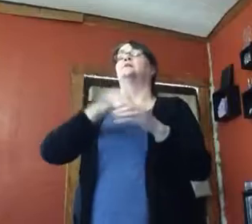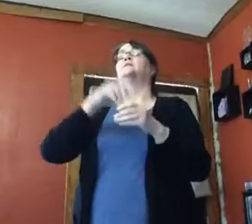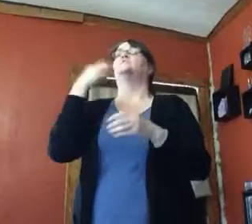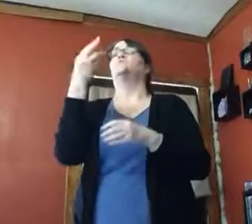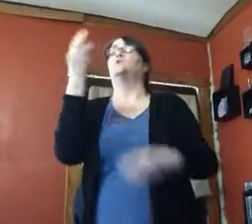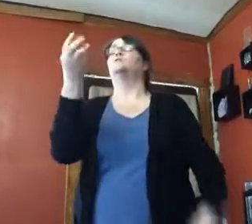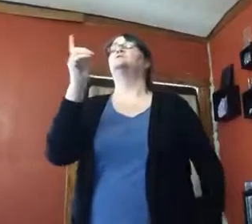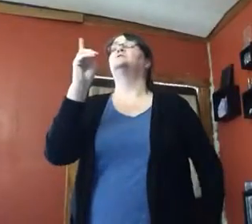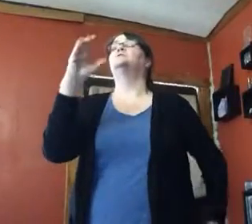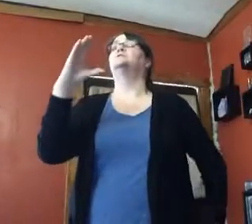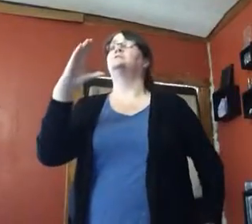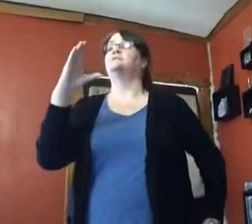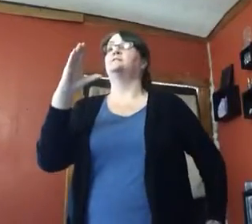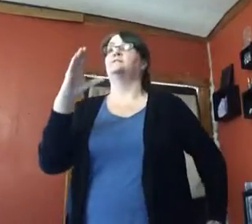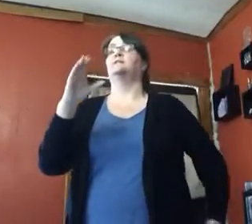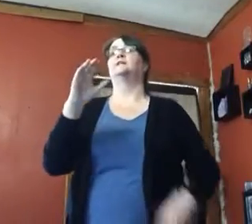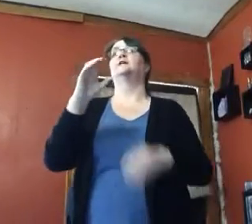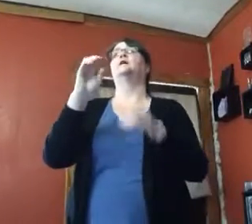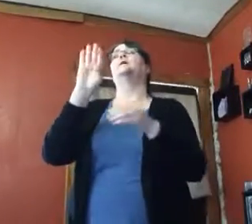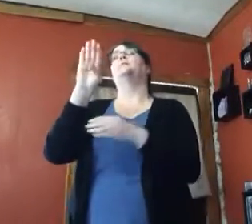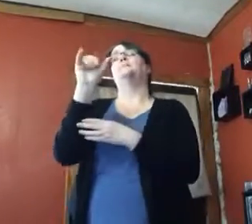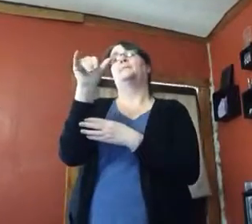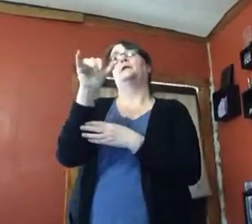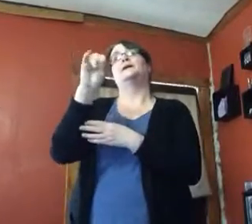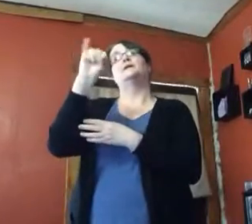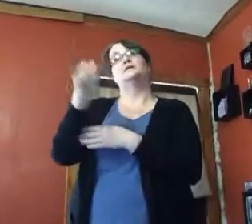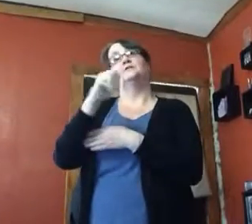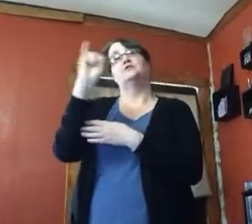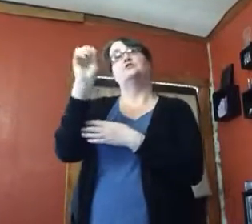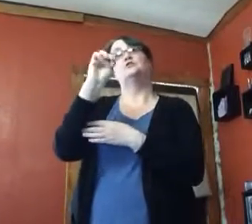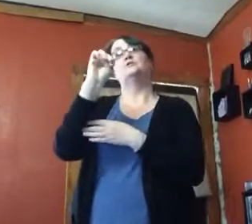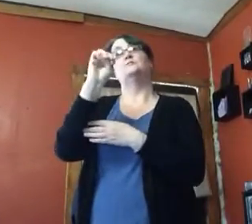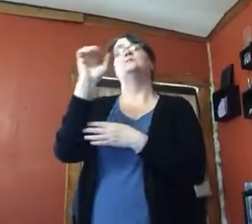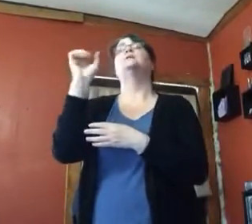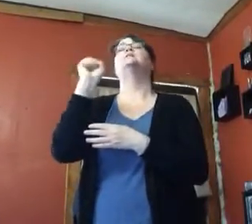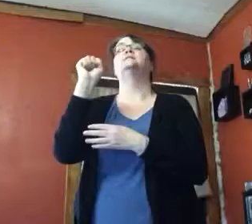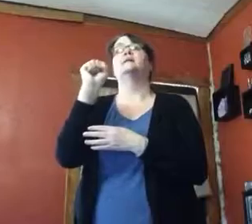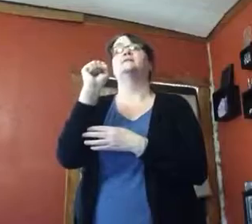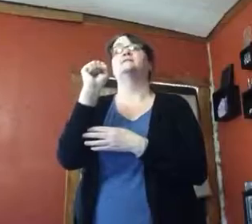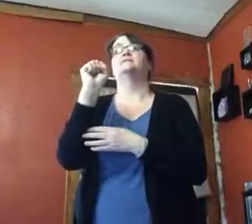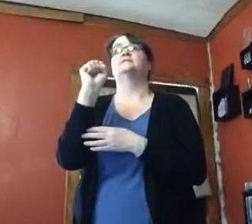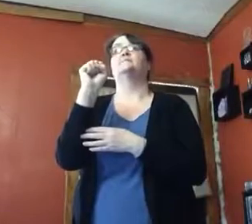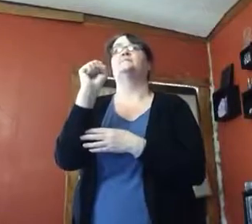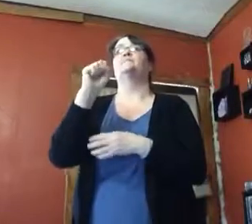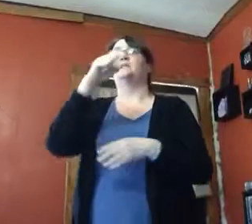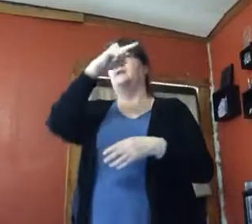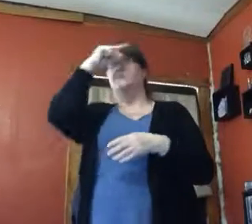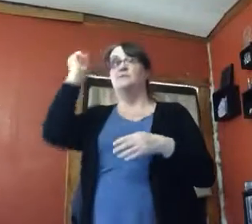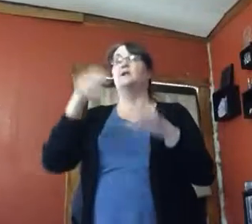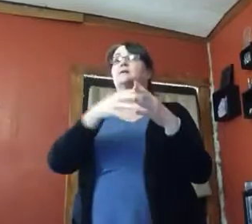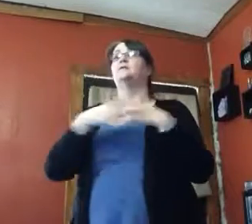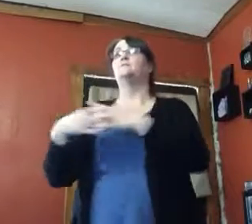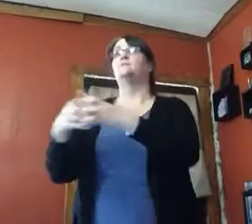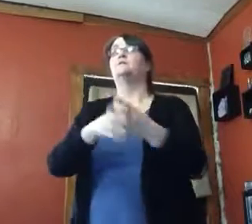African-American physician. AA membership has since spread internationally across